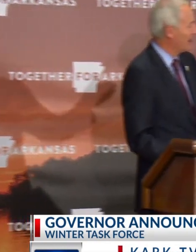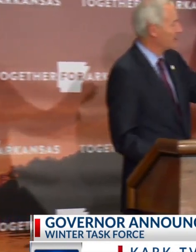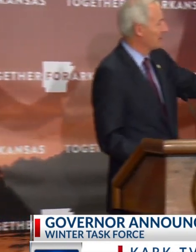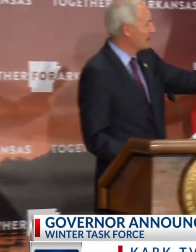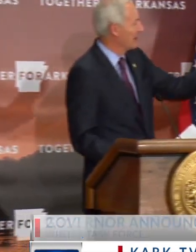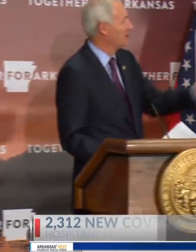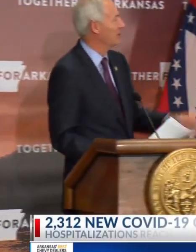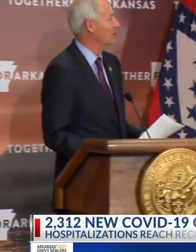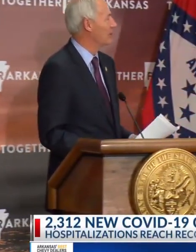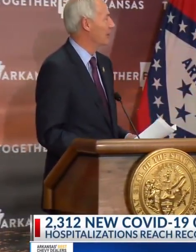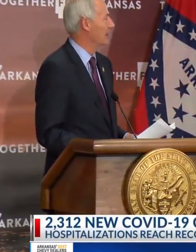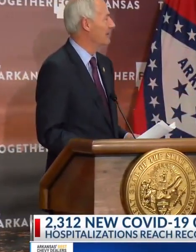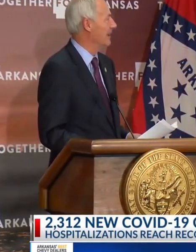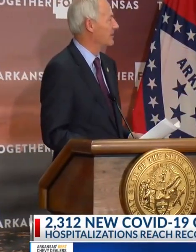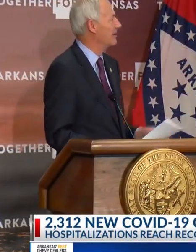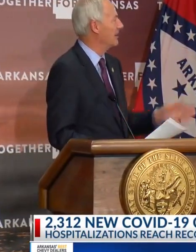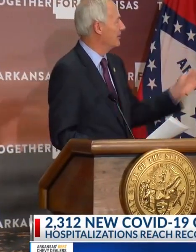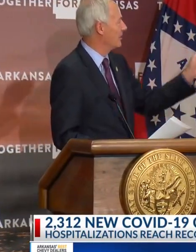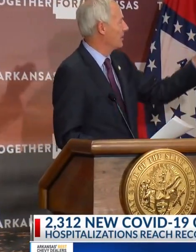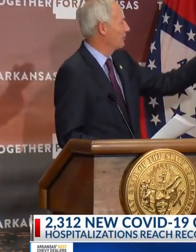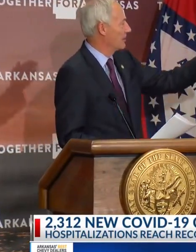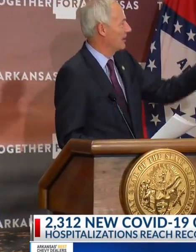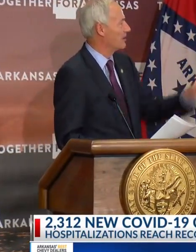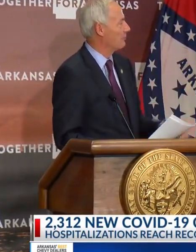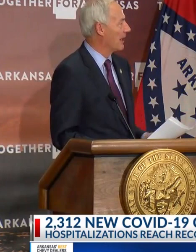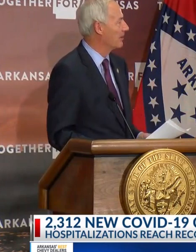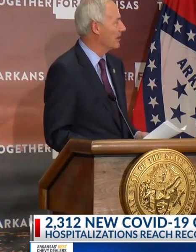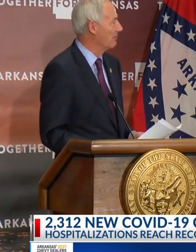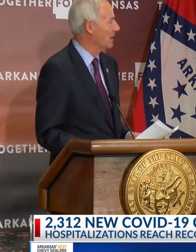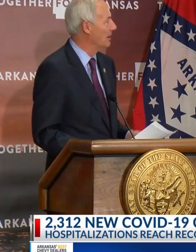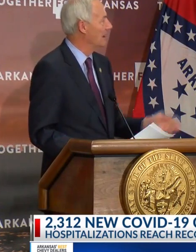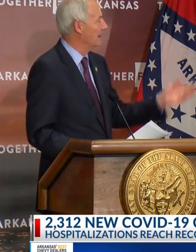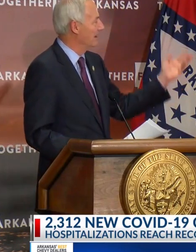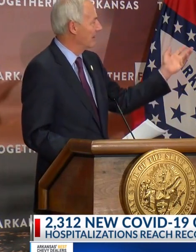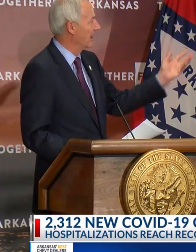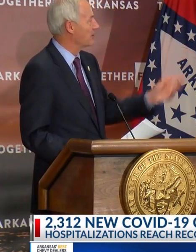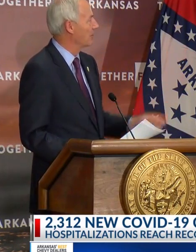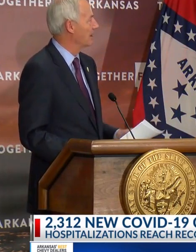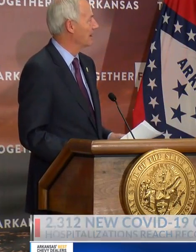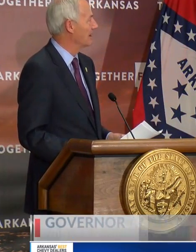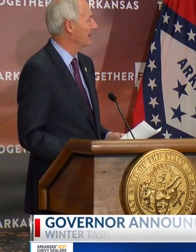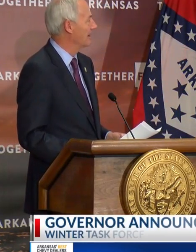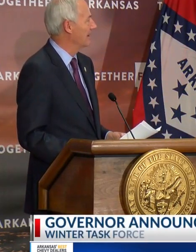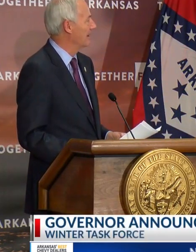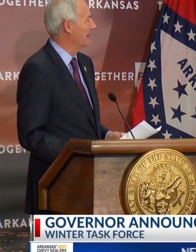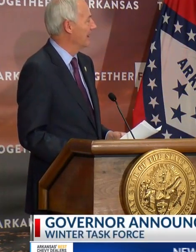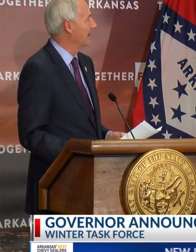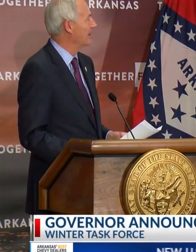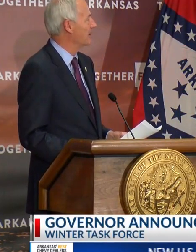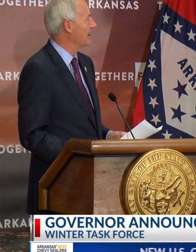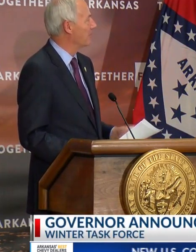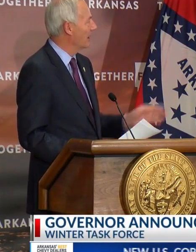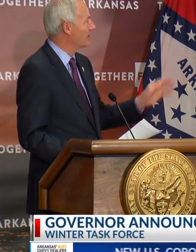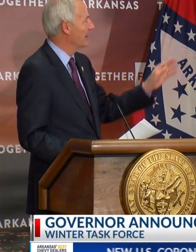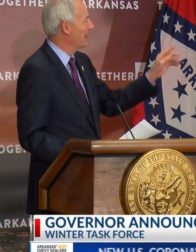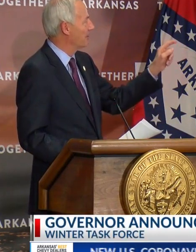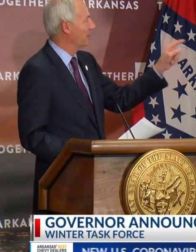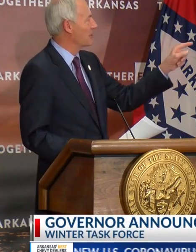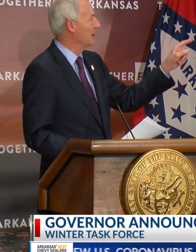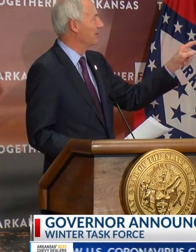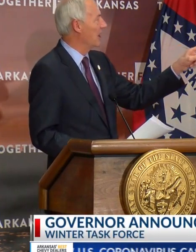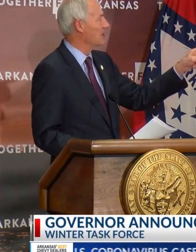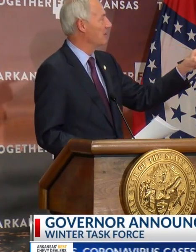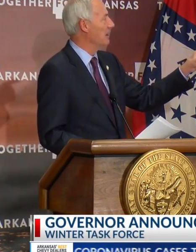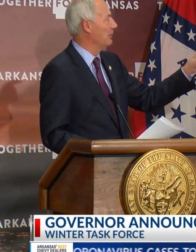Here's the hospitalizations. You see that just shows that it's a record number. The next one. And this breaks down